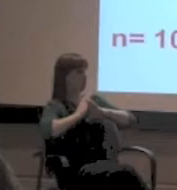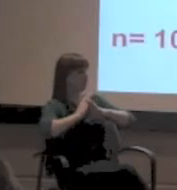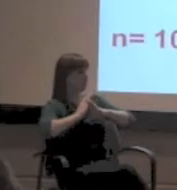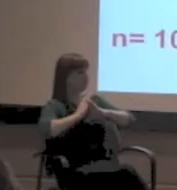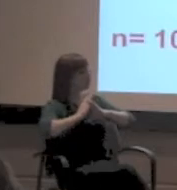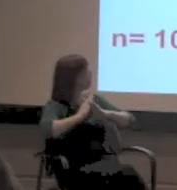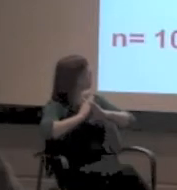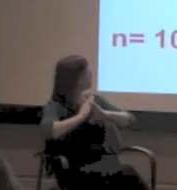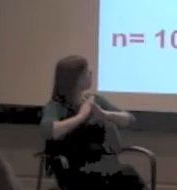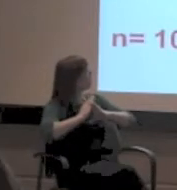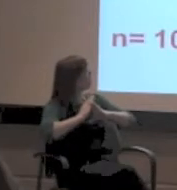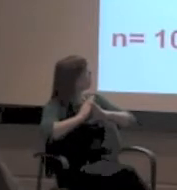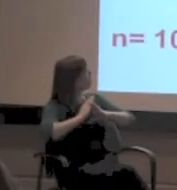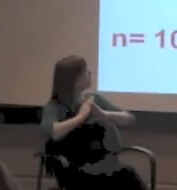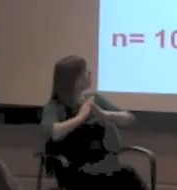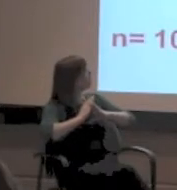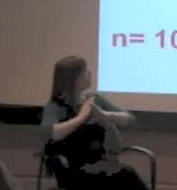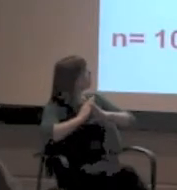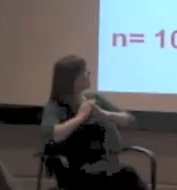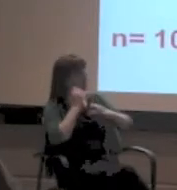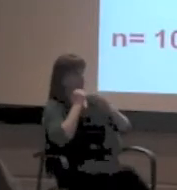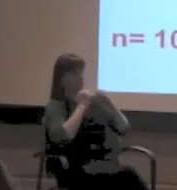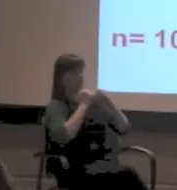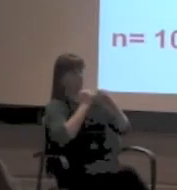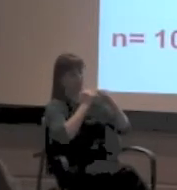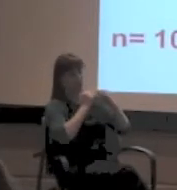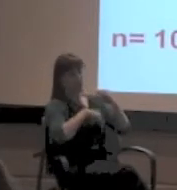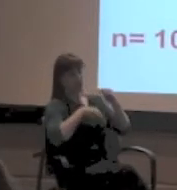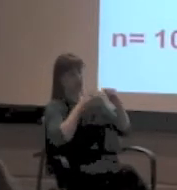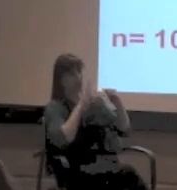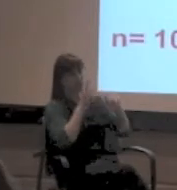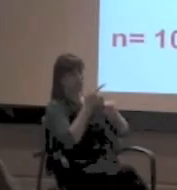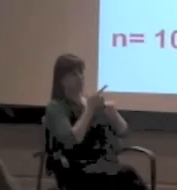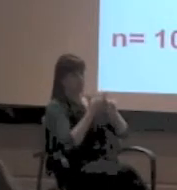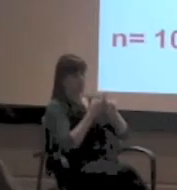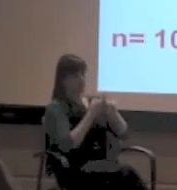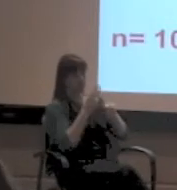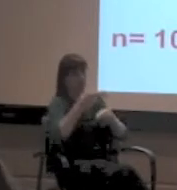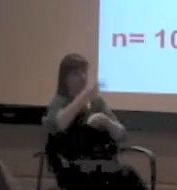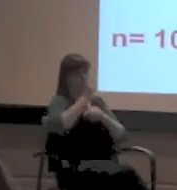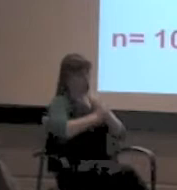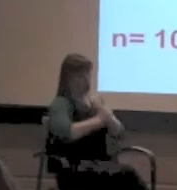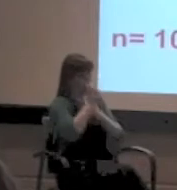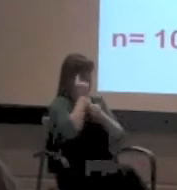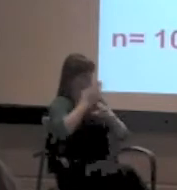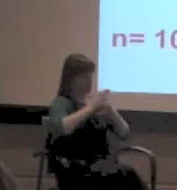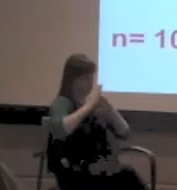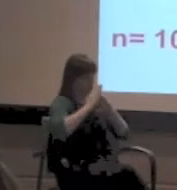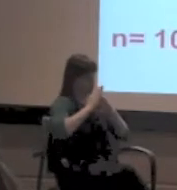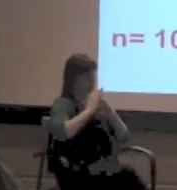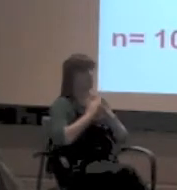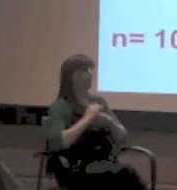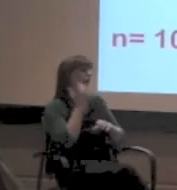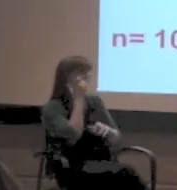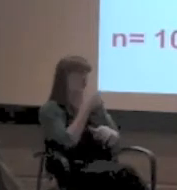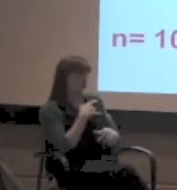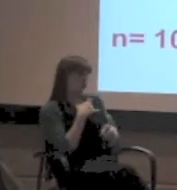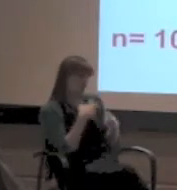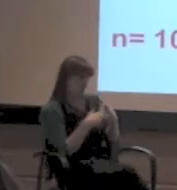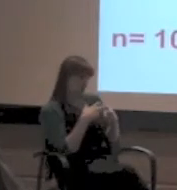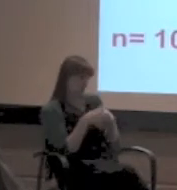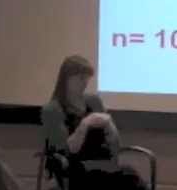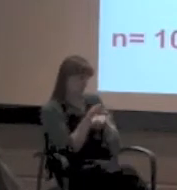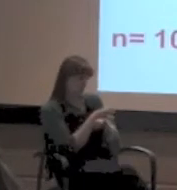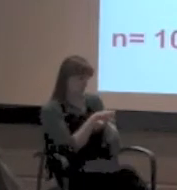So if you're young, shunt goes in when you're less than 6 months of age, you're at higher risk. If you have a cardiac problem as